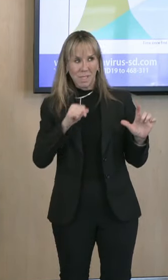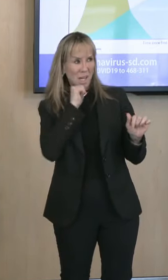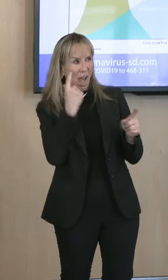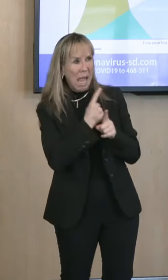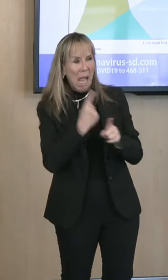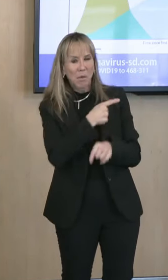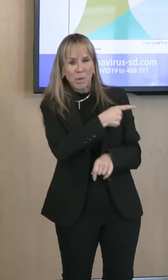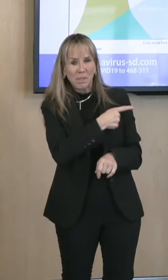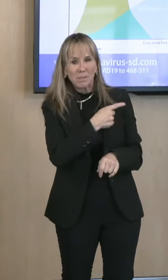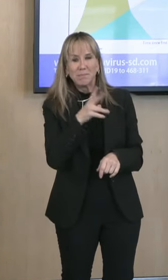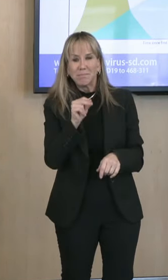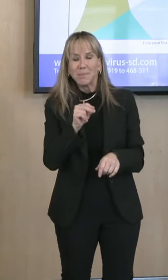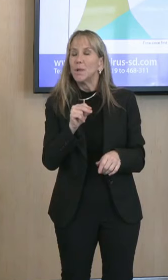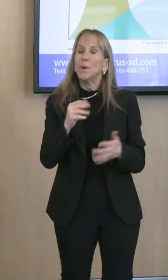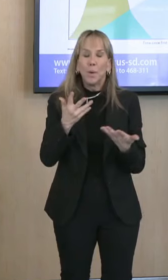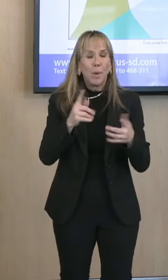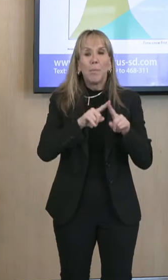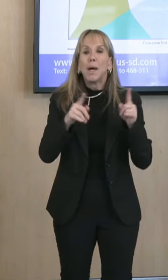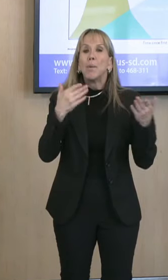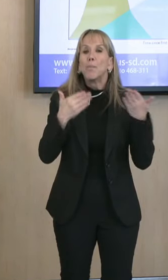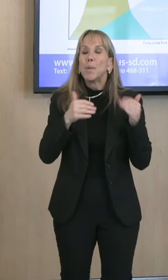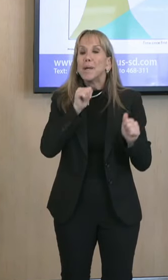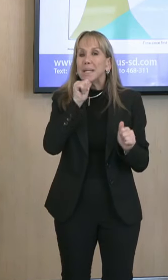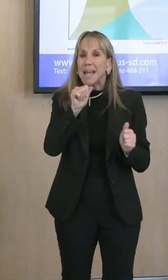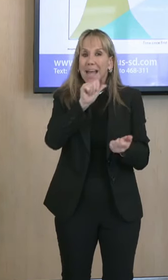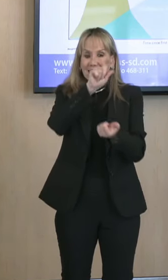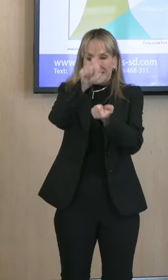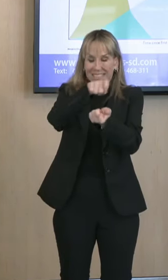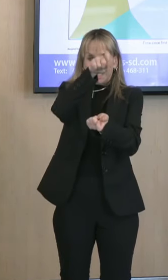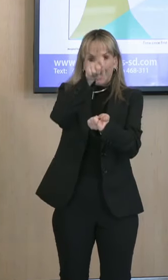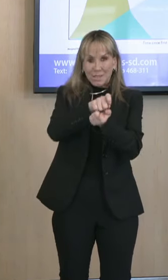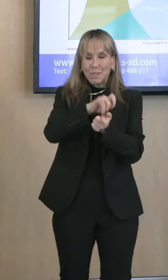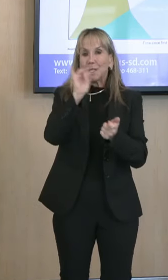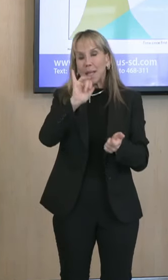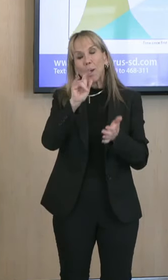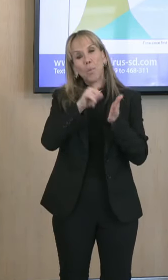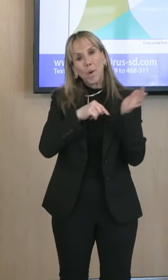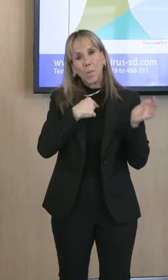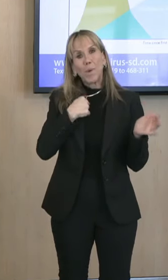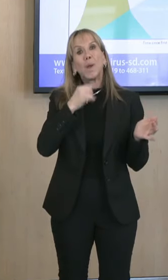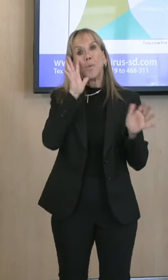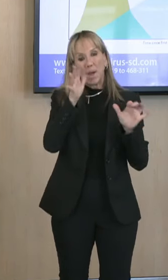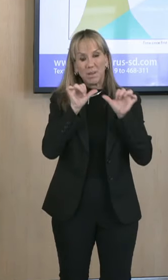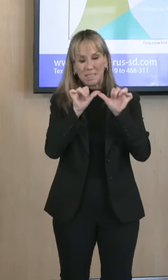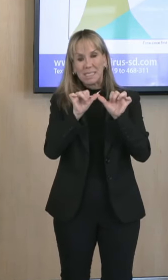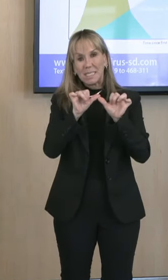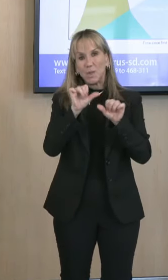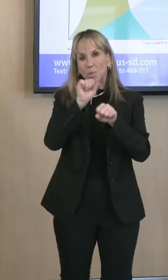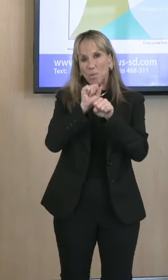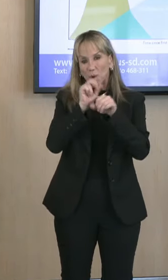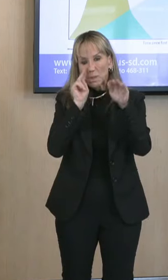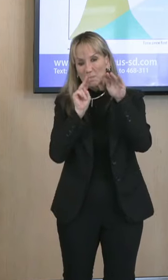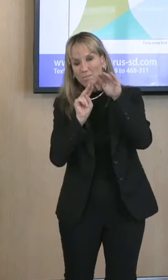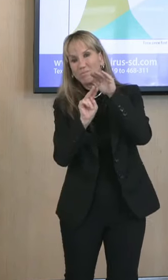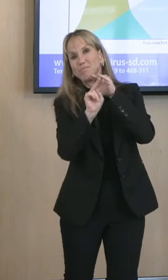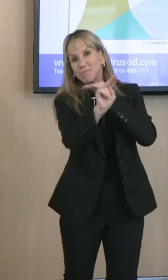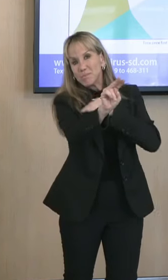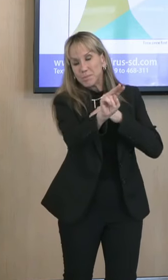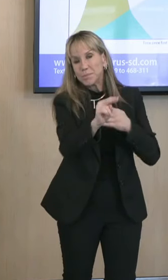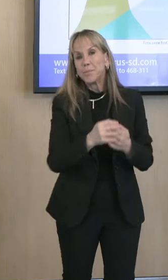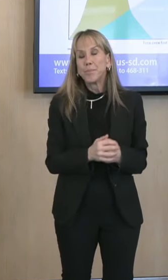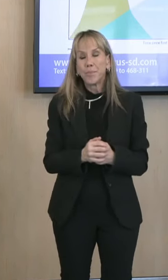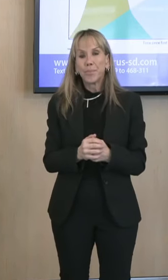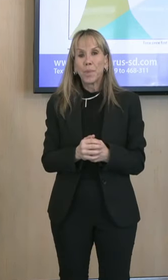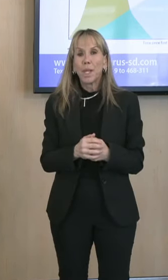inadequate, but they are probably not as accurate as the ones that we will continue working with into the future.